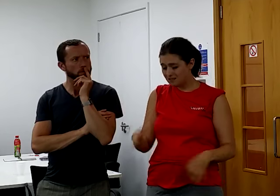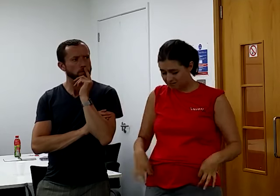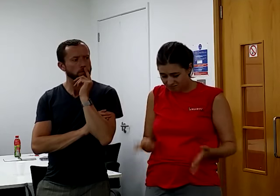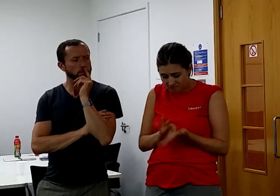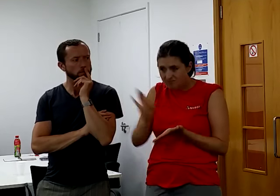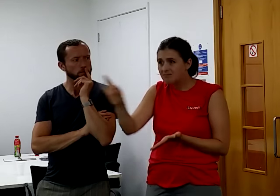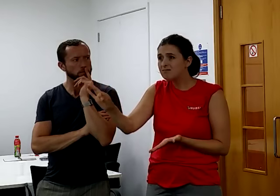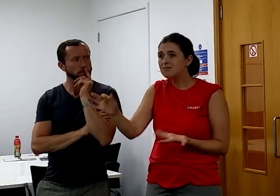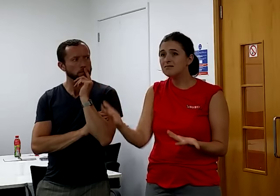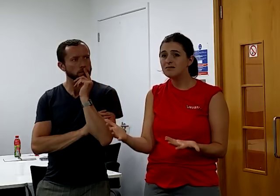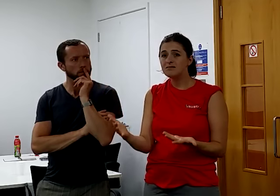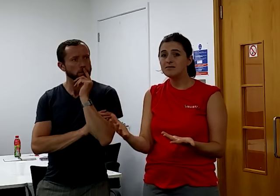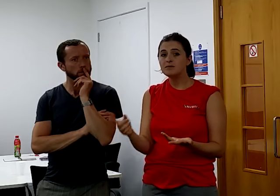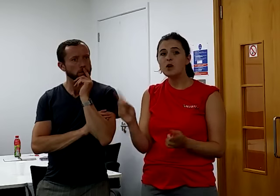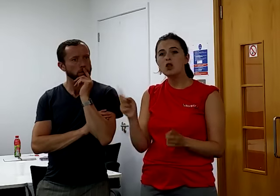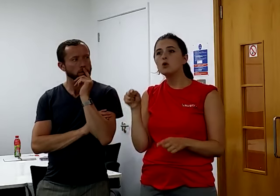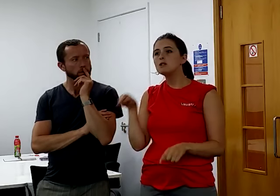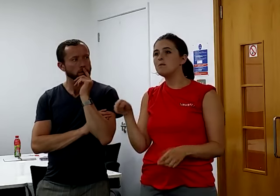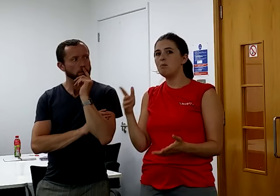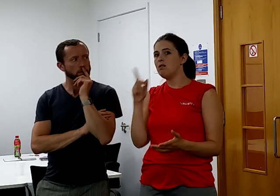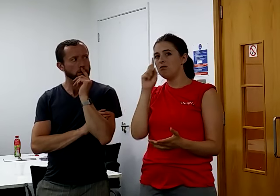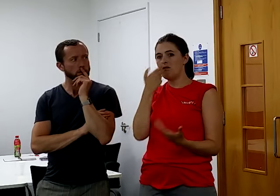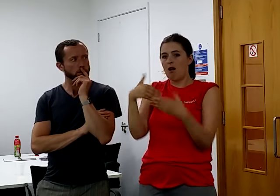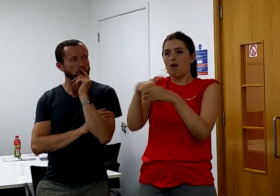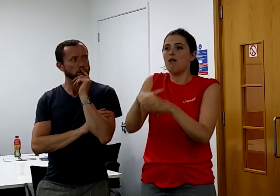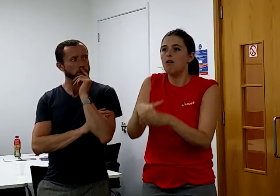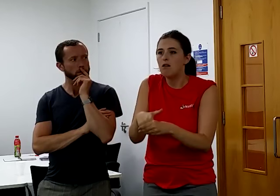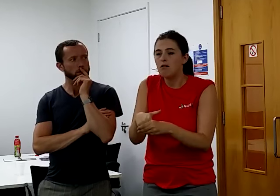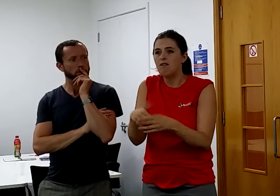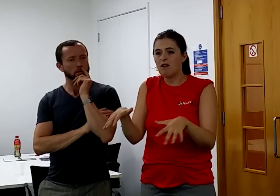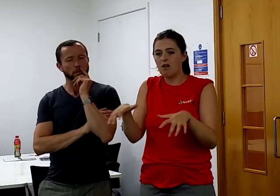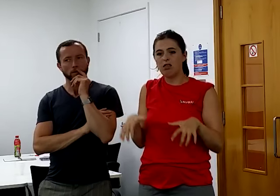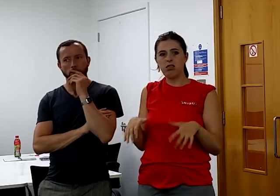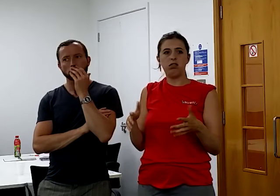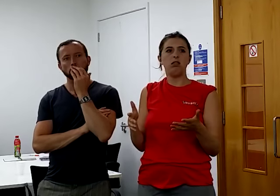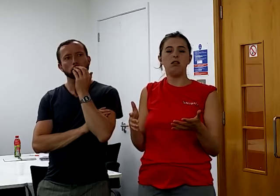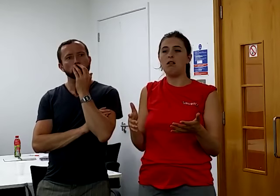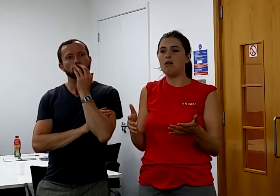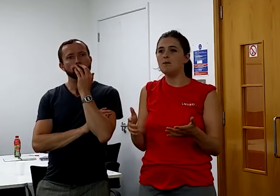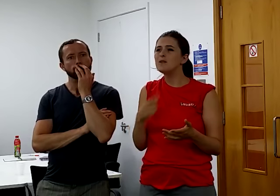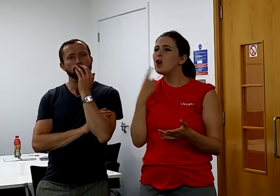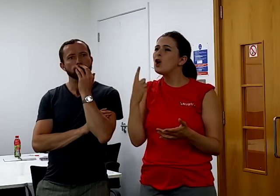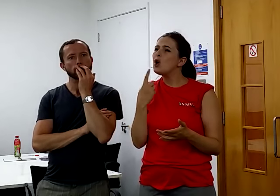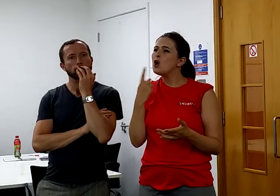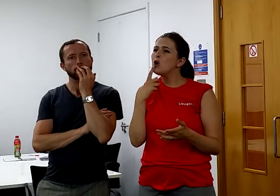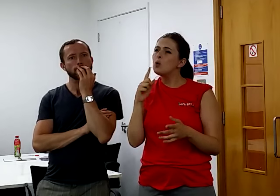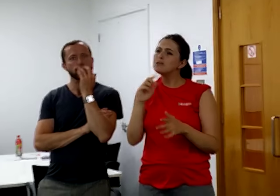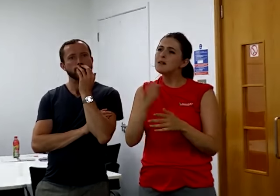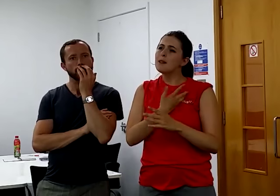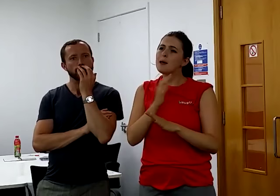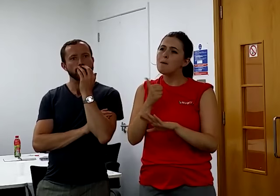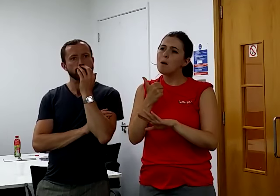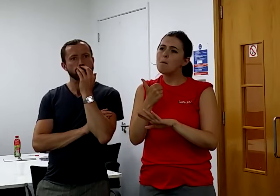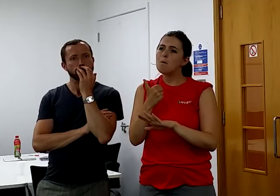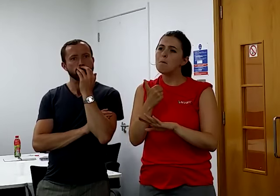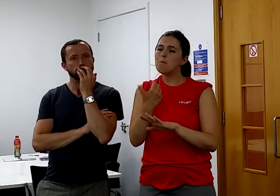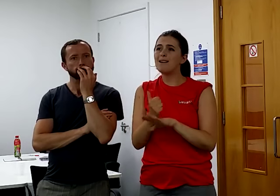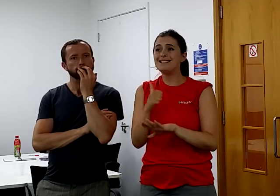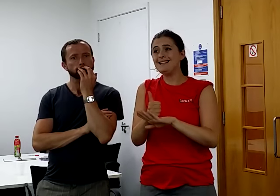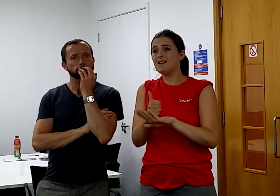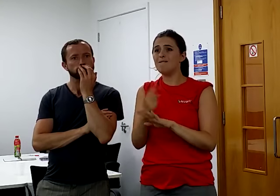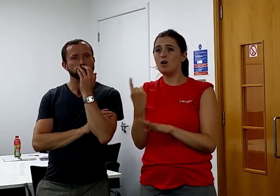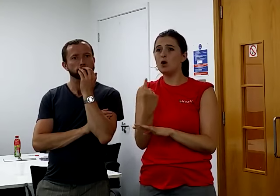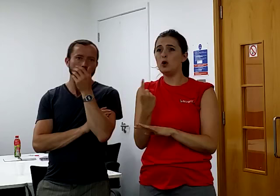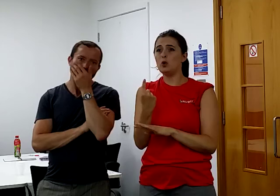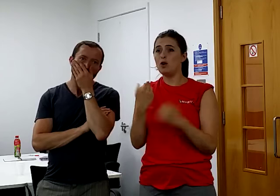That's right. It's those people are being disenfranchised. That's right. Who is the Labour Party set up to fight for? The rich and the